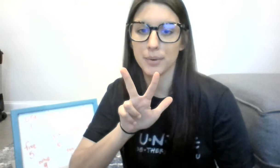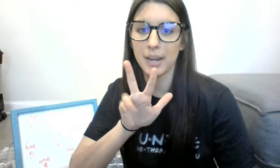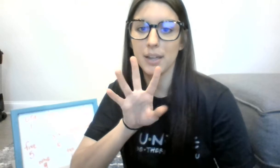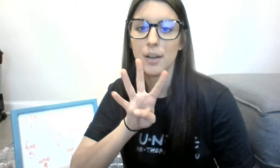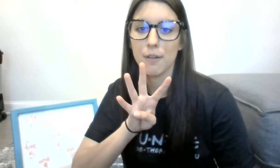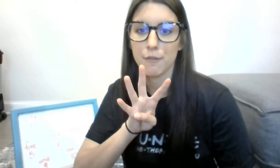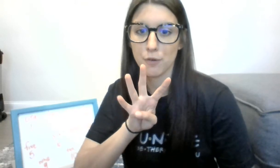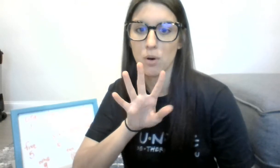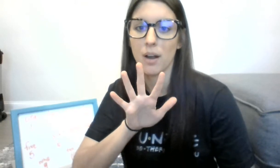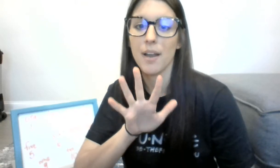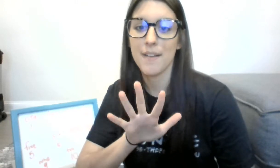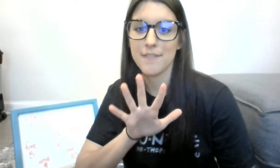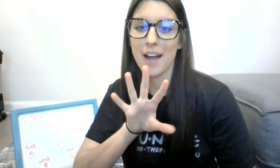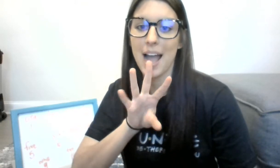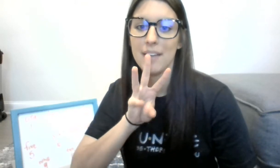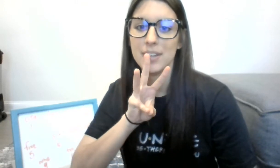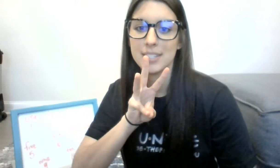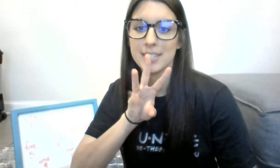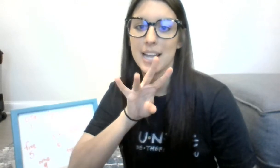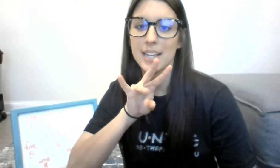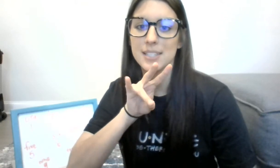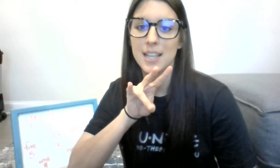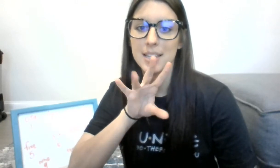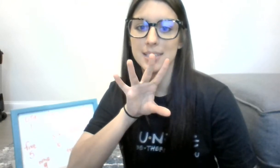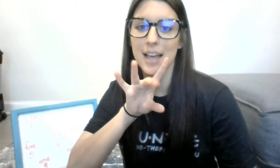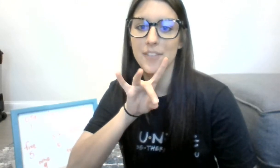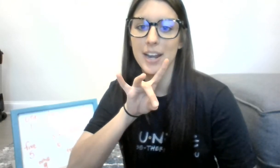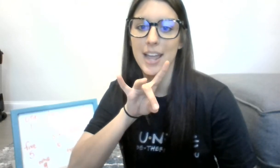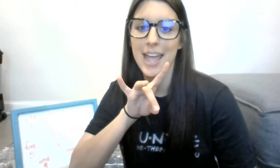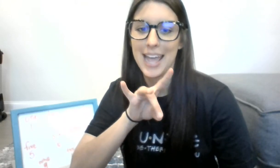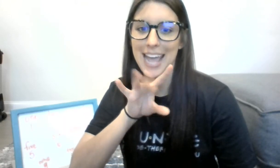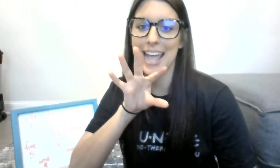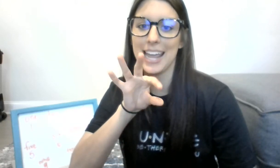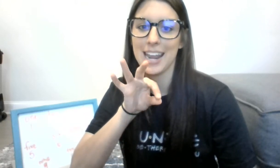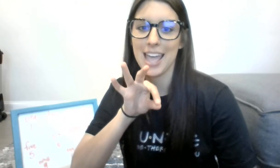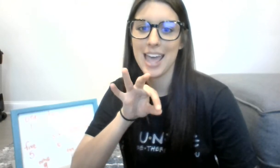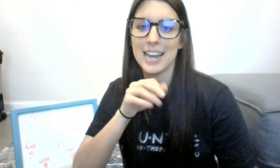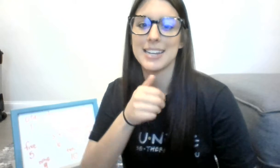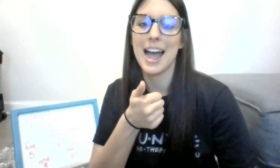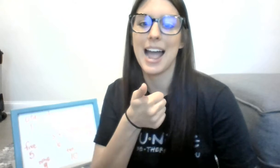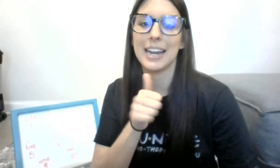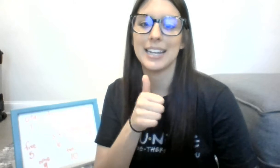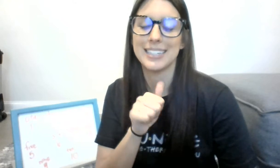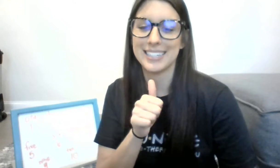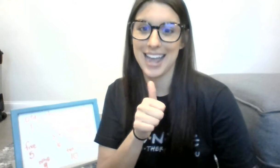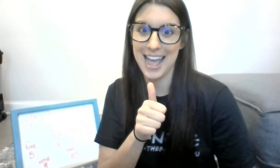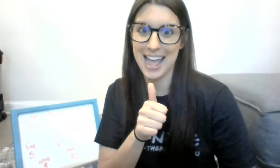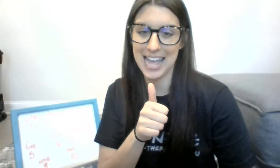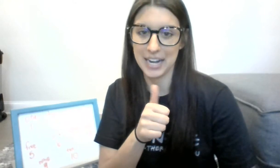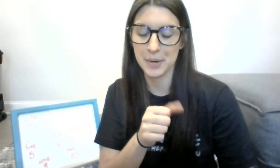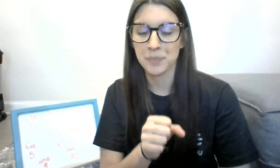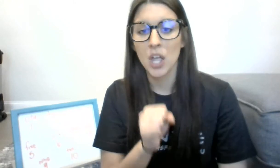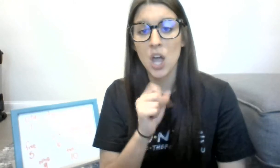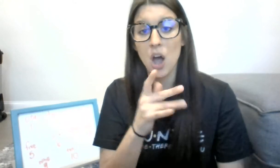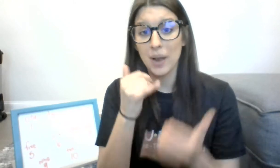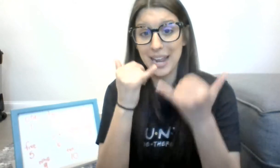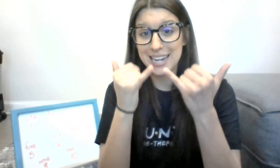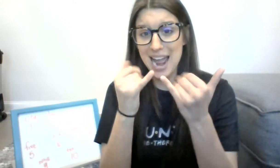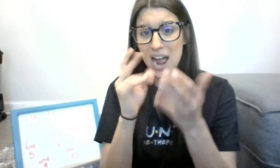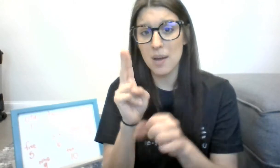3, 4, 5, 6, 7, 8, 9, 10. Okay, now I'm actually